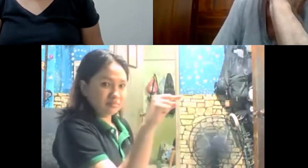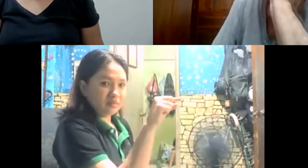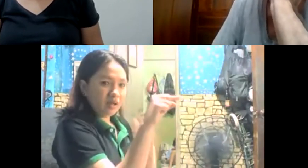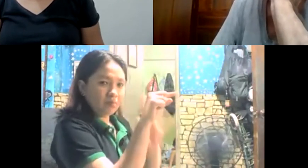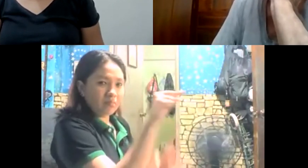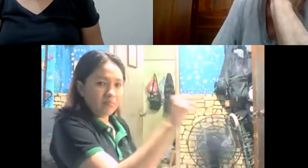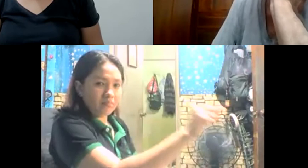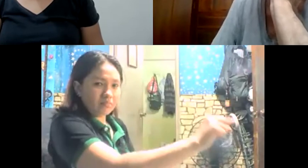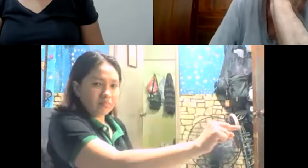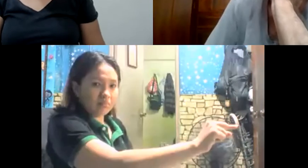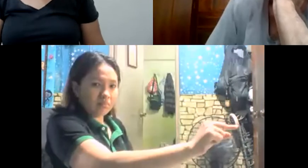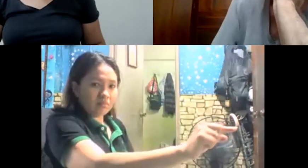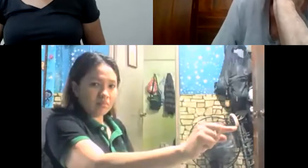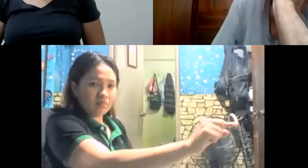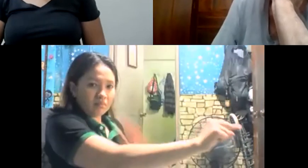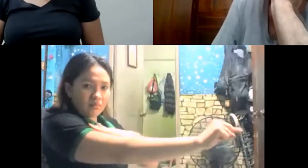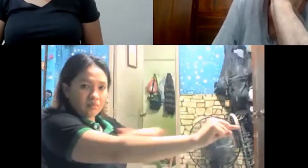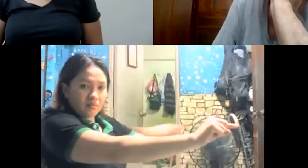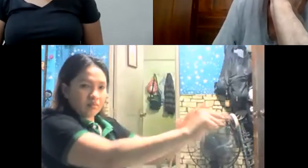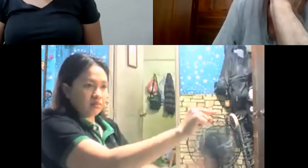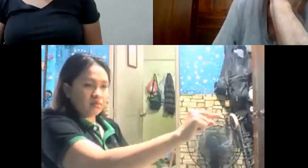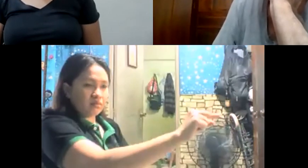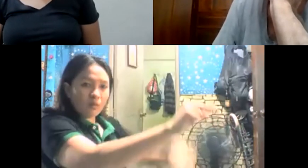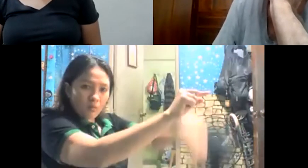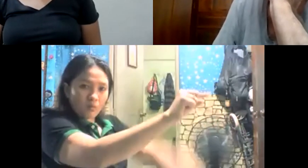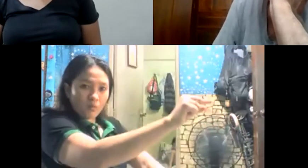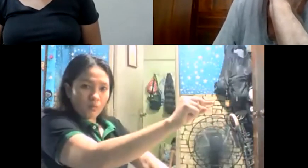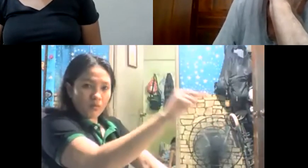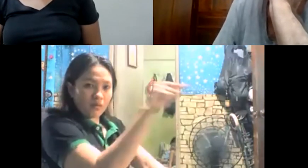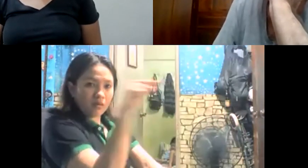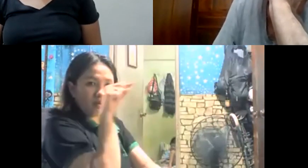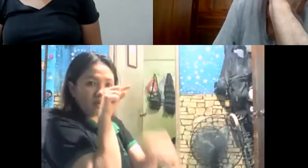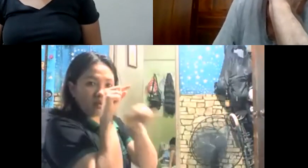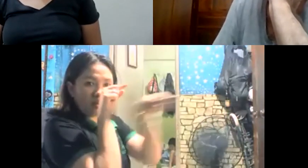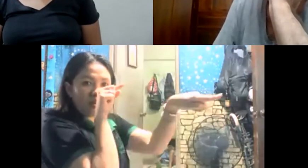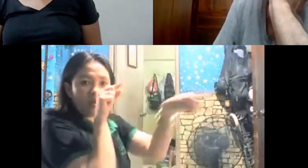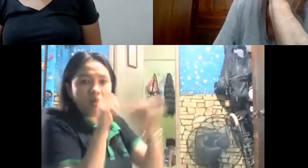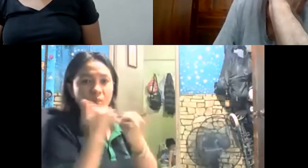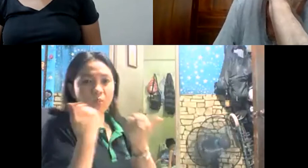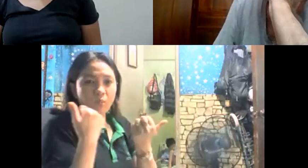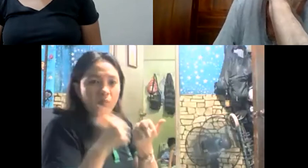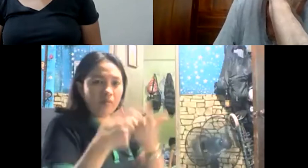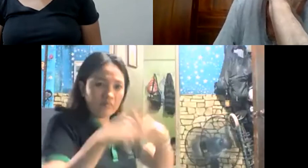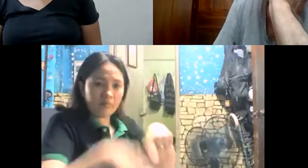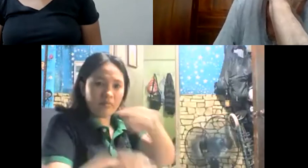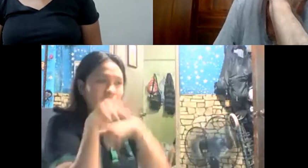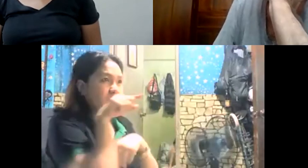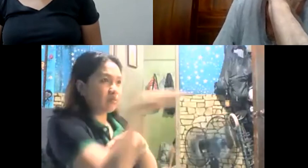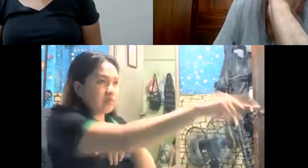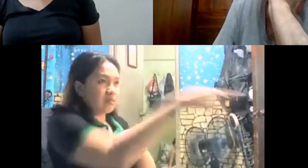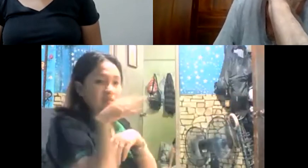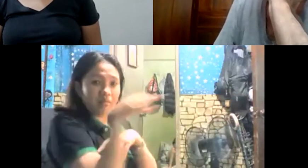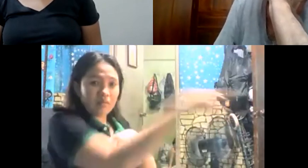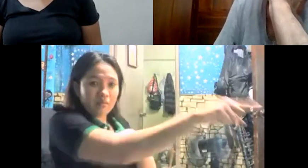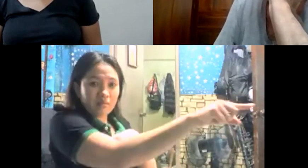in like 1 to 10, like 2, it's this hand shape, right? Where the